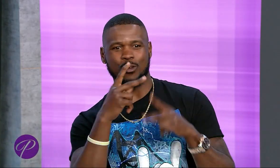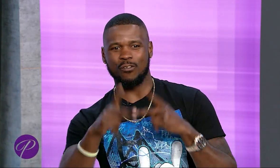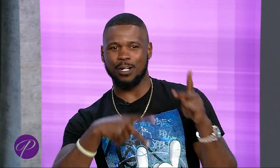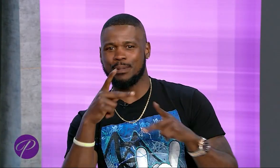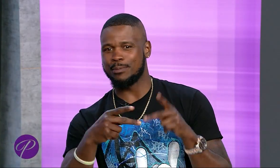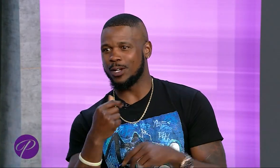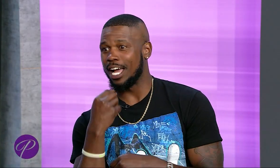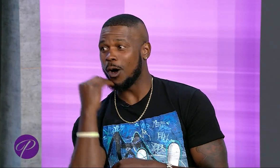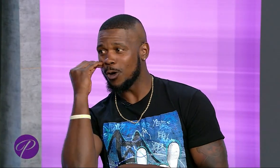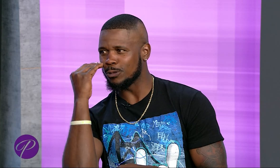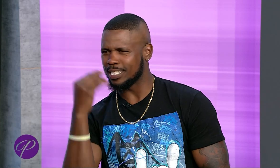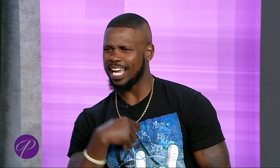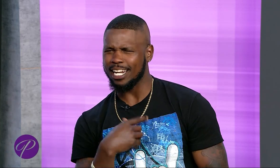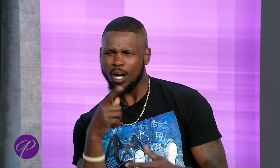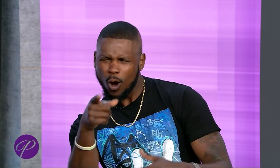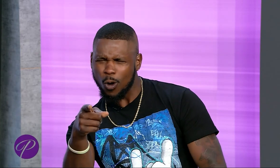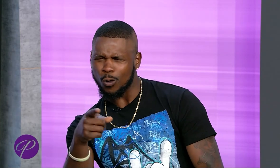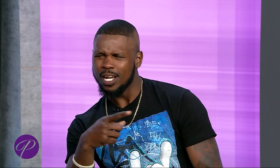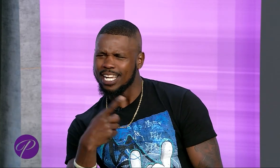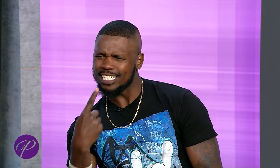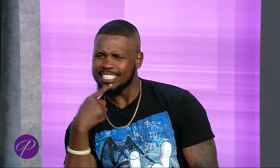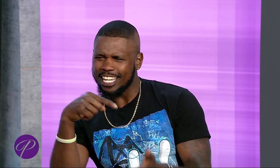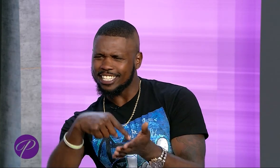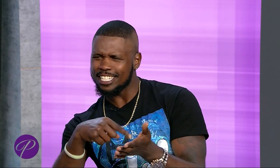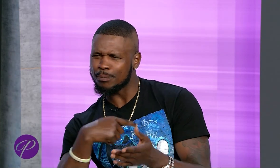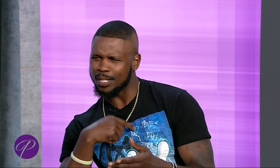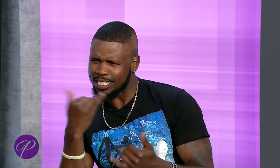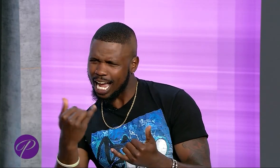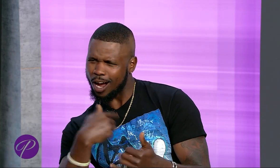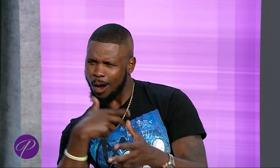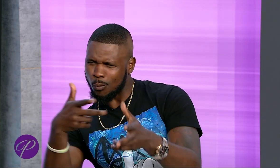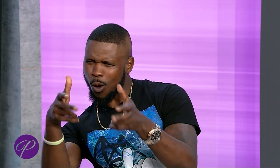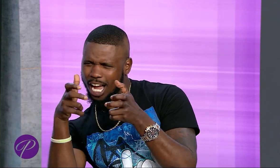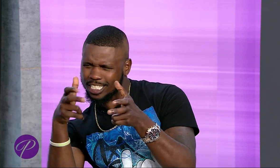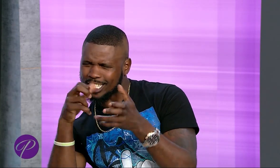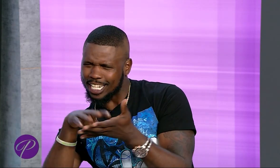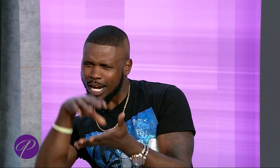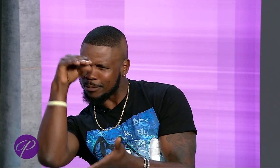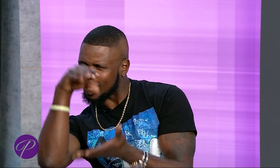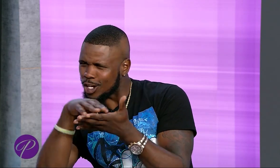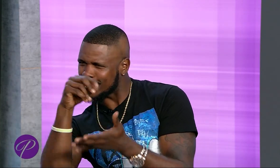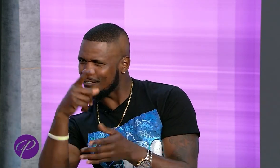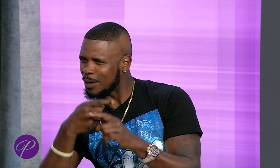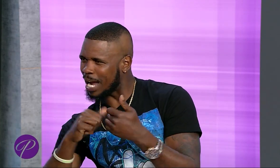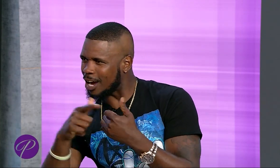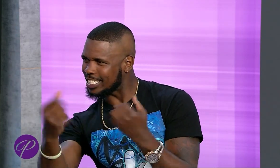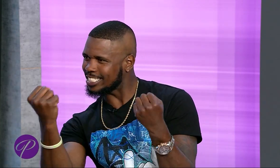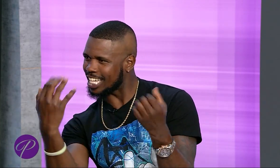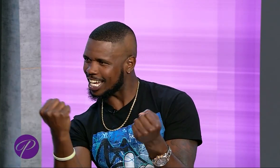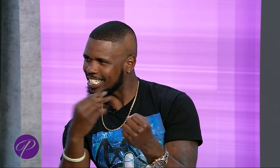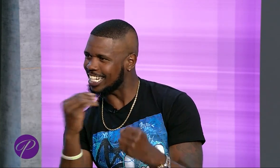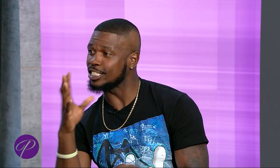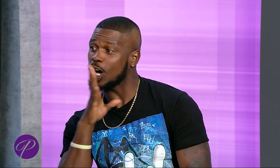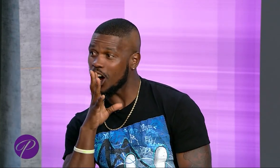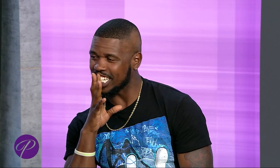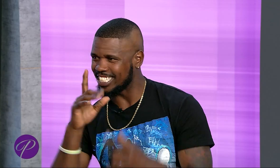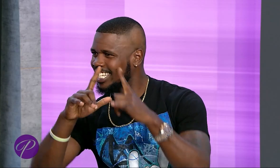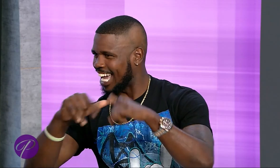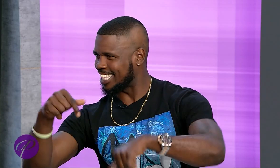for the people at home to kind of, oh, he said this, but now I'm watching and I'm learning from how he's signing and talking at the